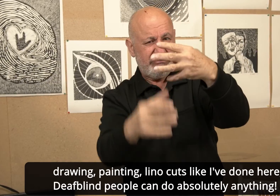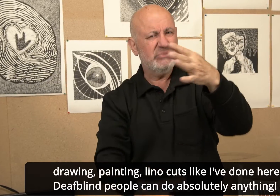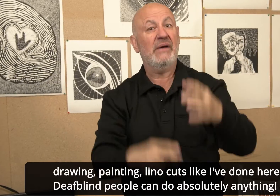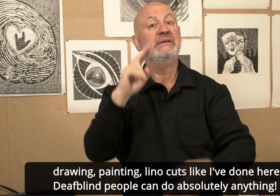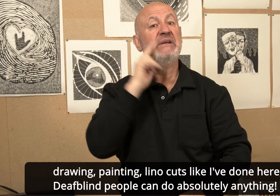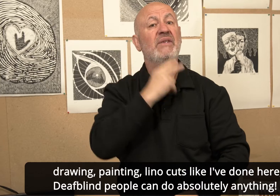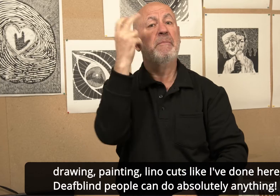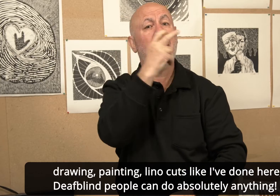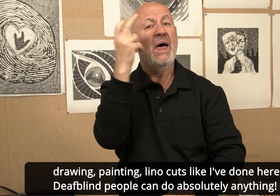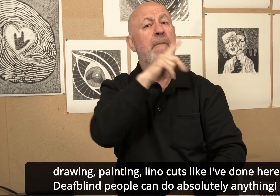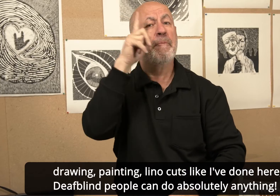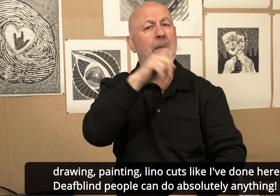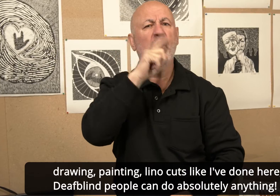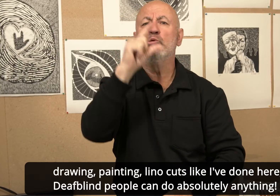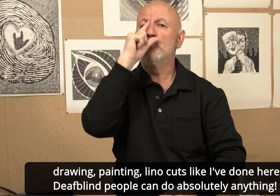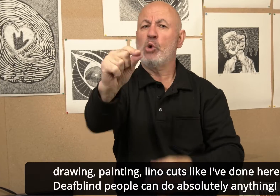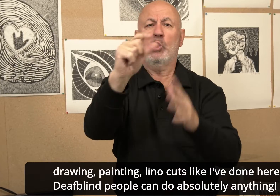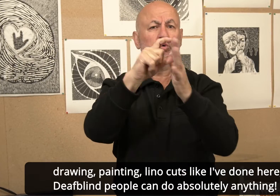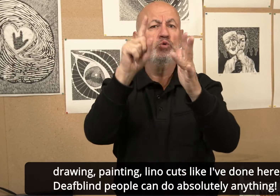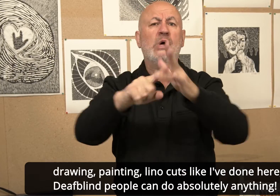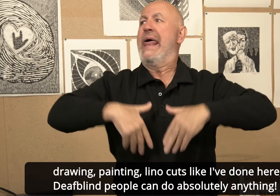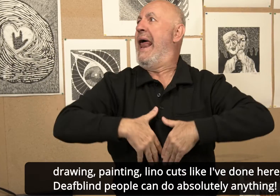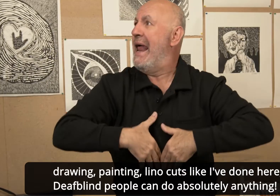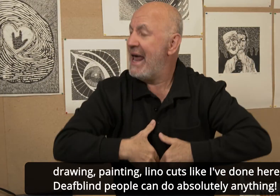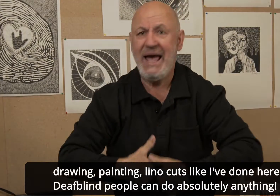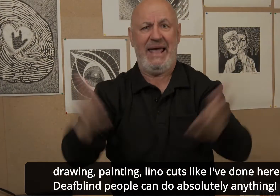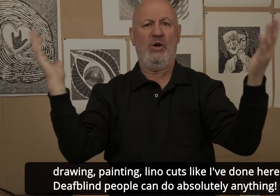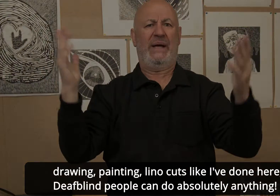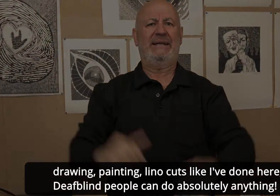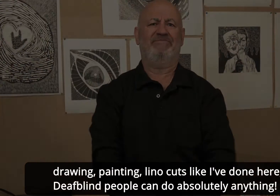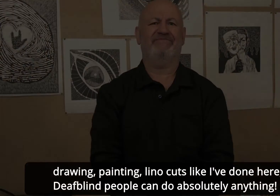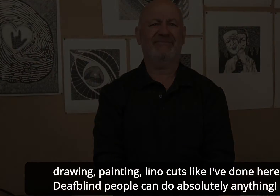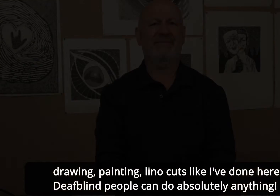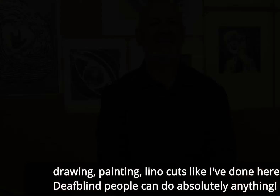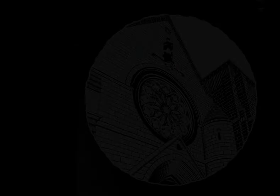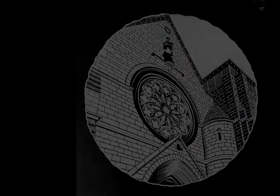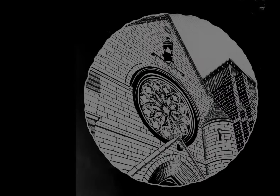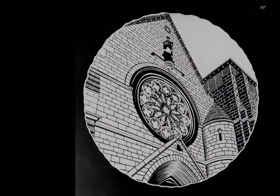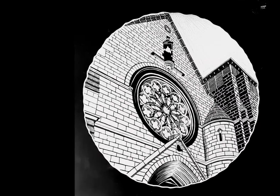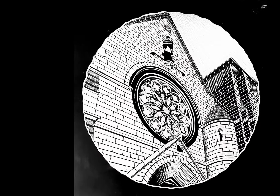done here. Deafblind people can do absolutely anything.